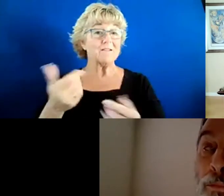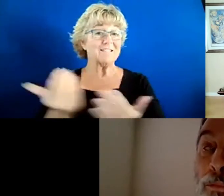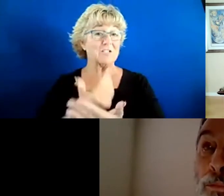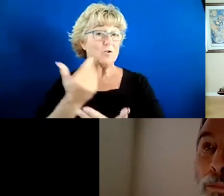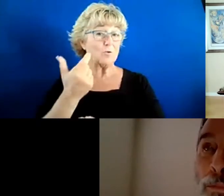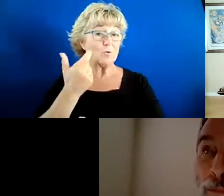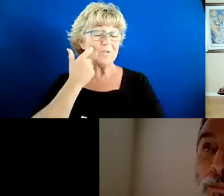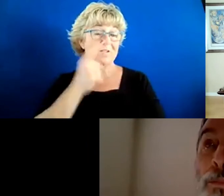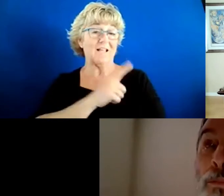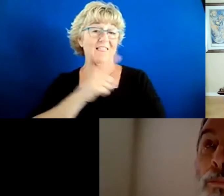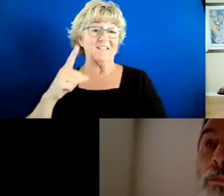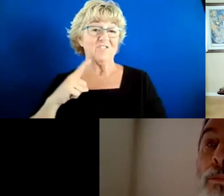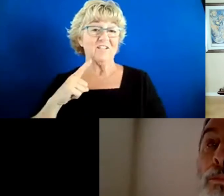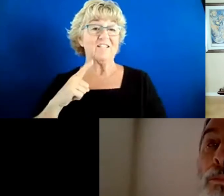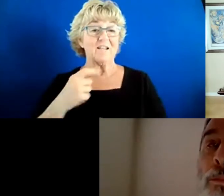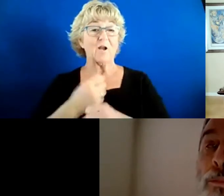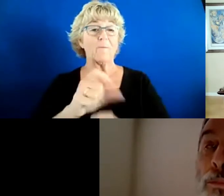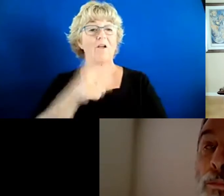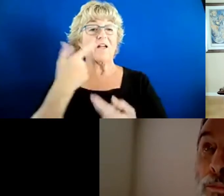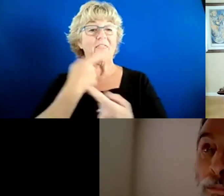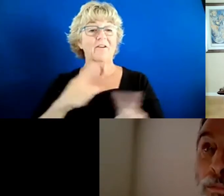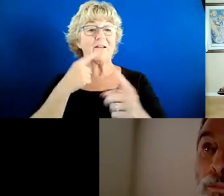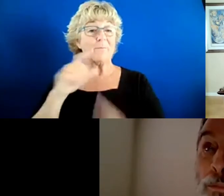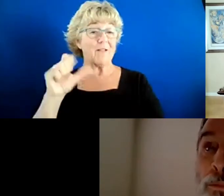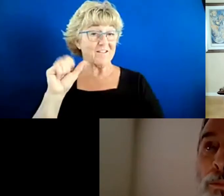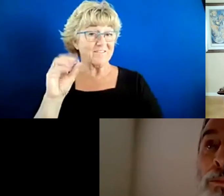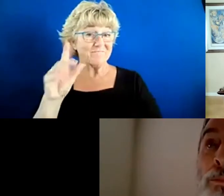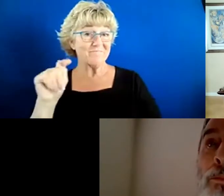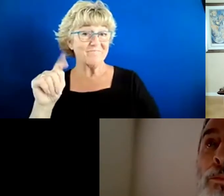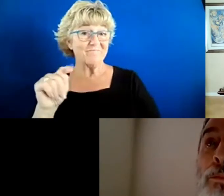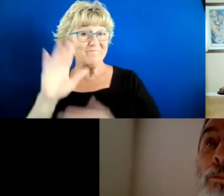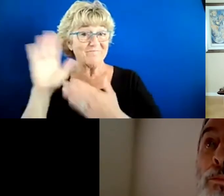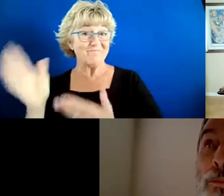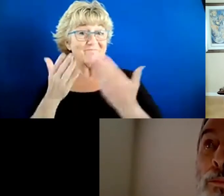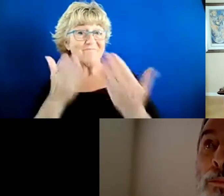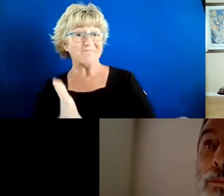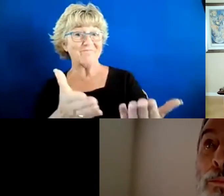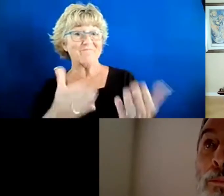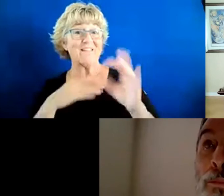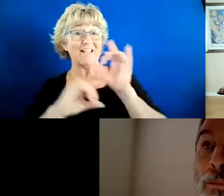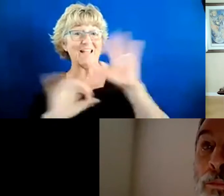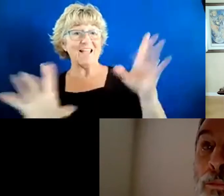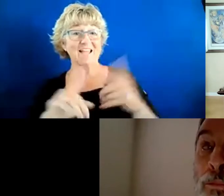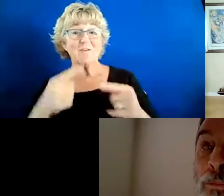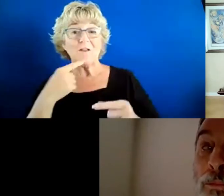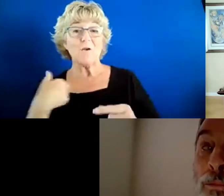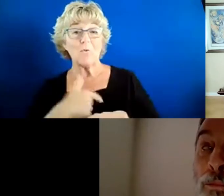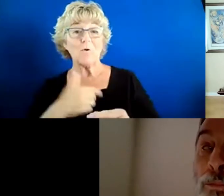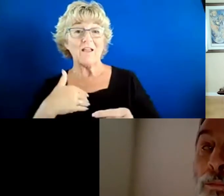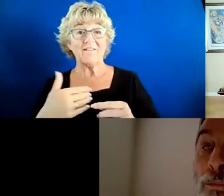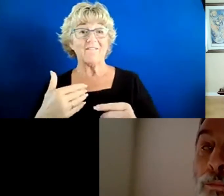legislation and make other announcements. Scott, you are on, and I hate to say this, but we have really